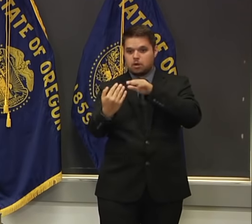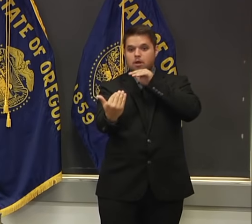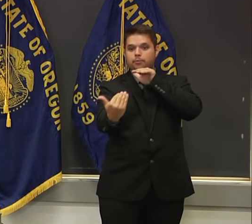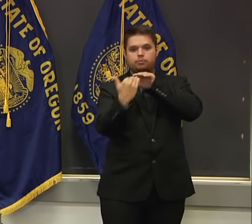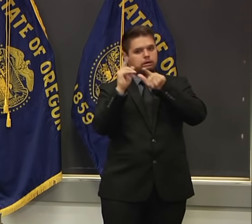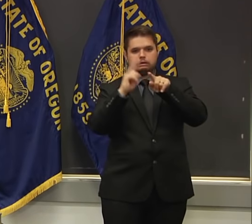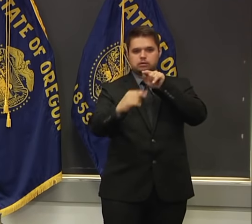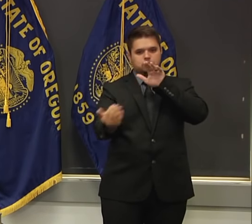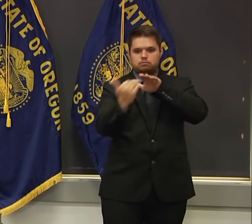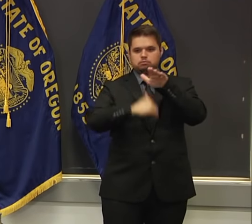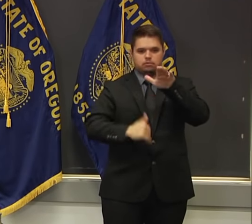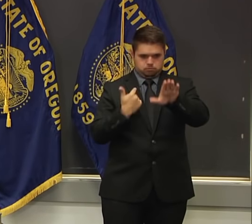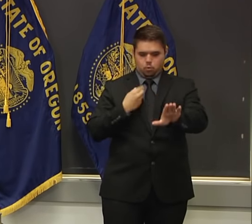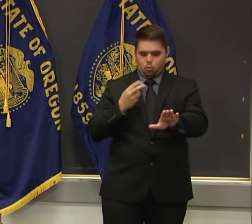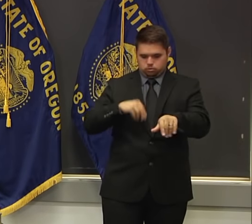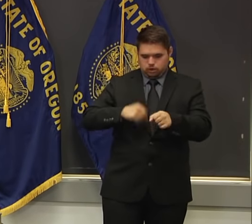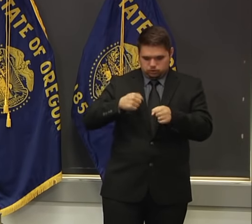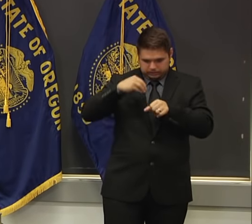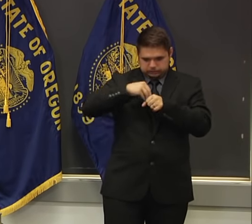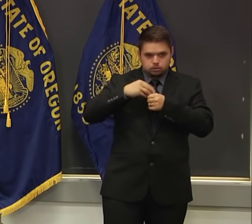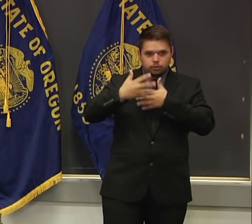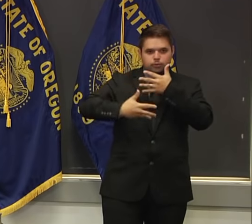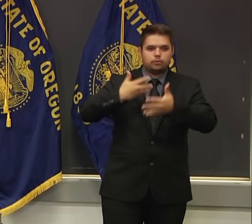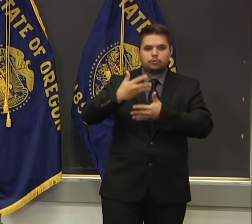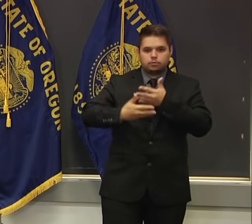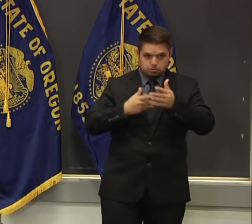have a garage or something like that.